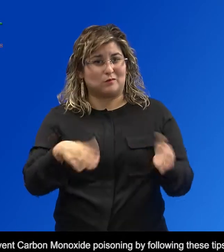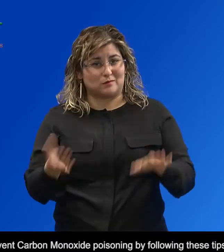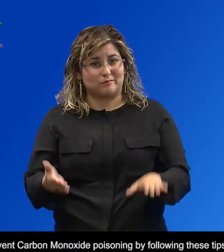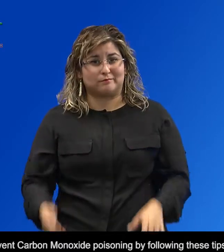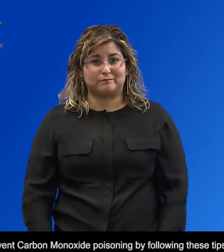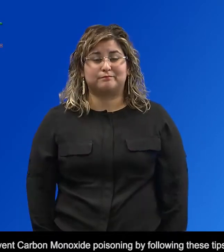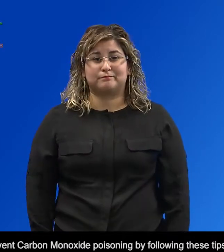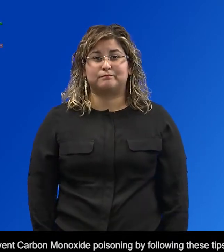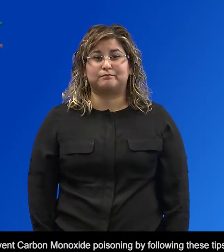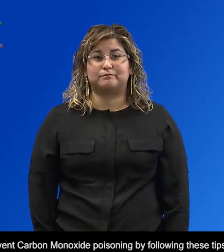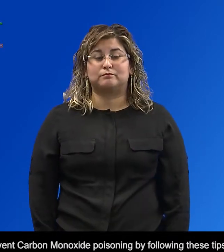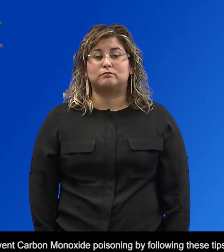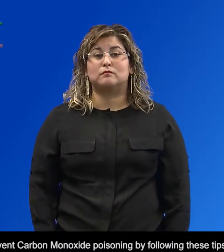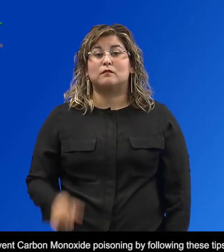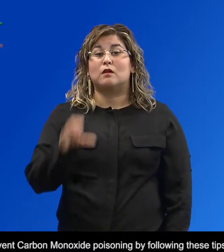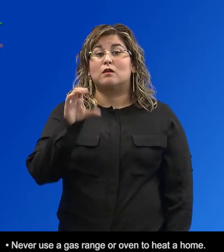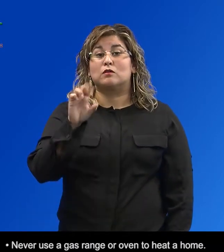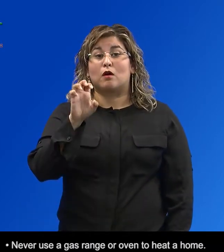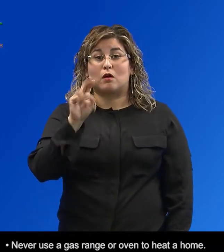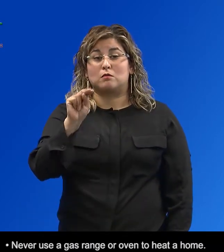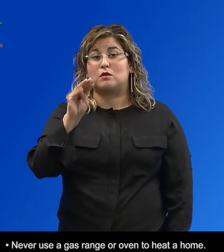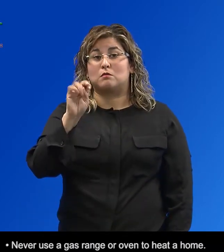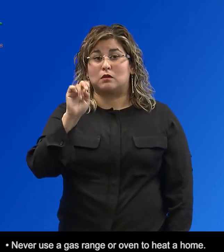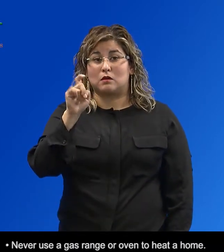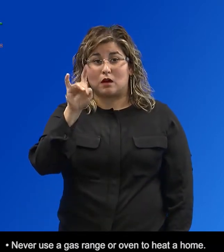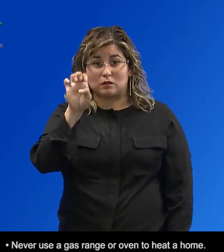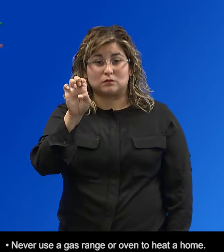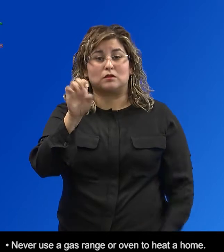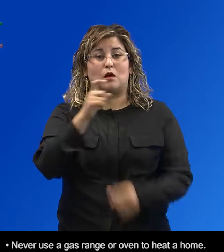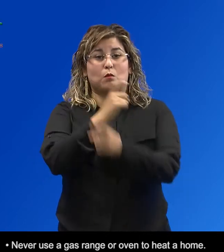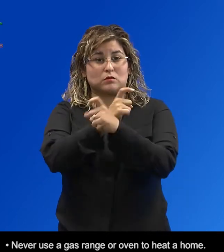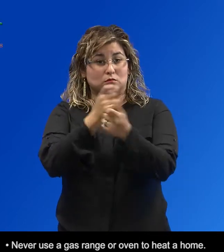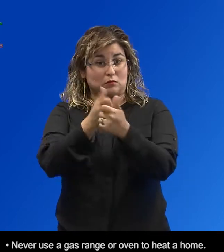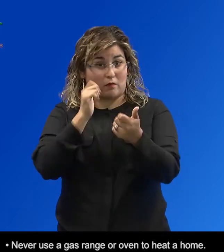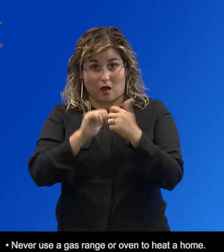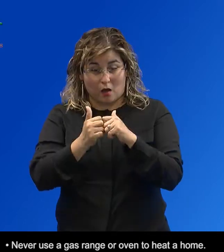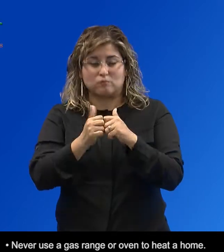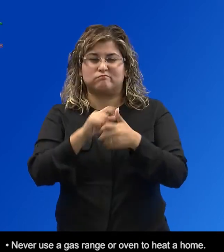following these tips. Never use a gas range or oven to heat a